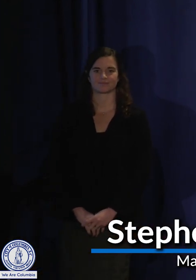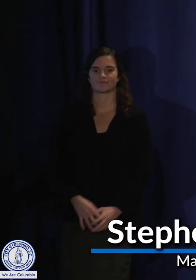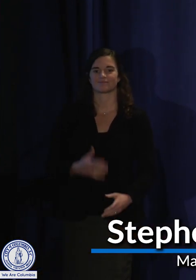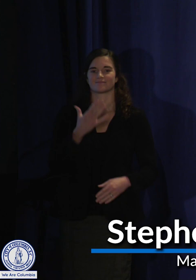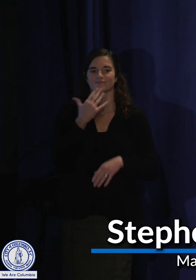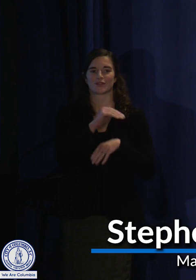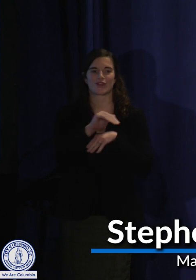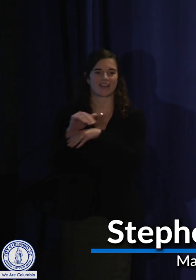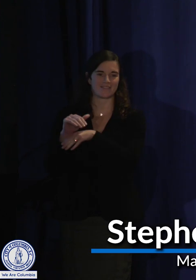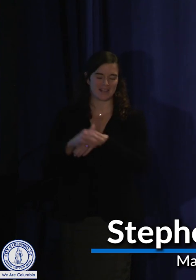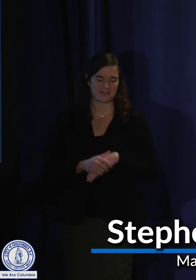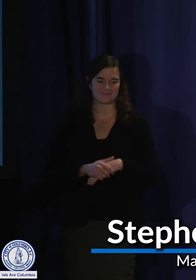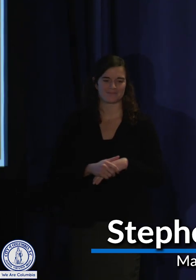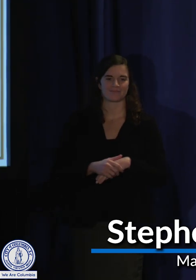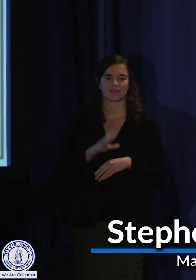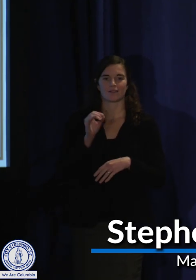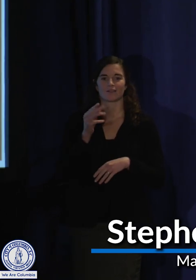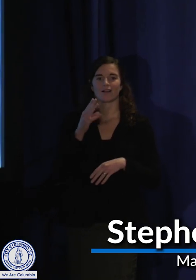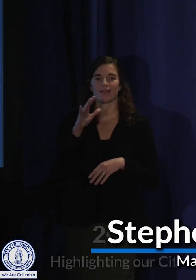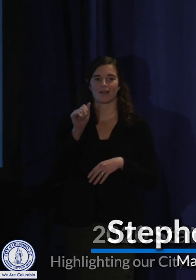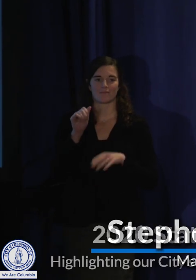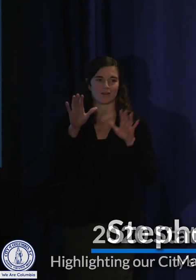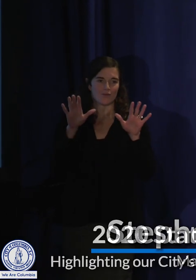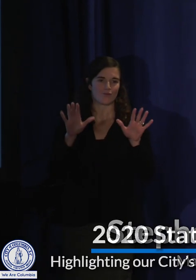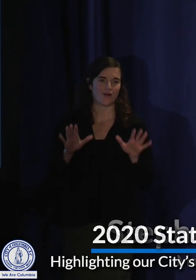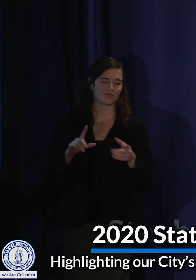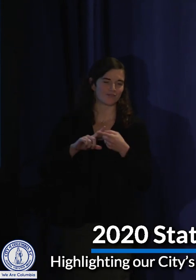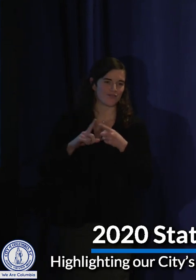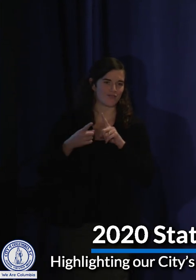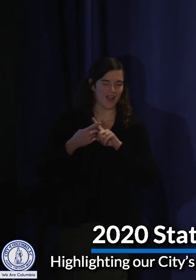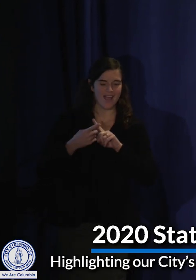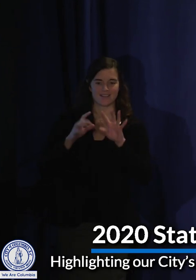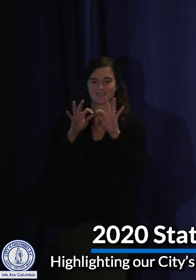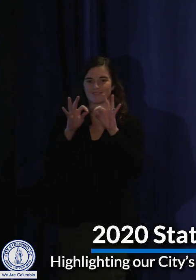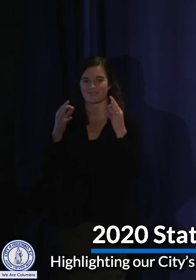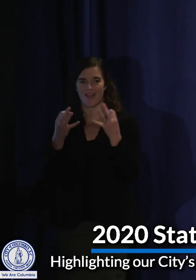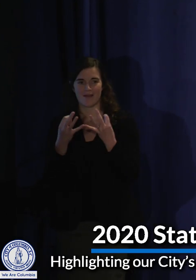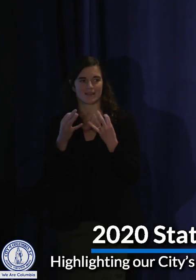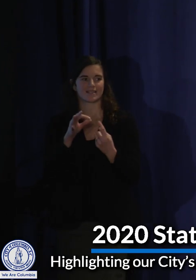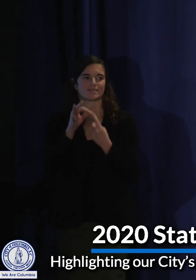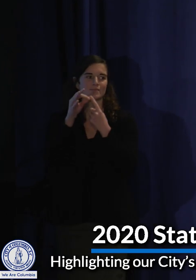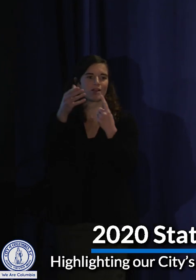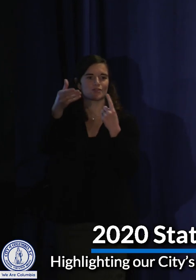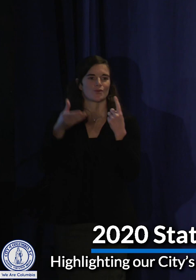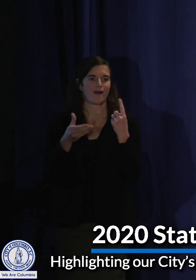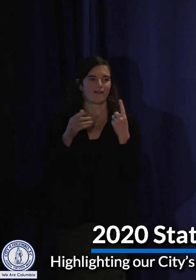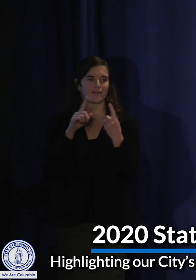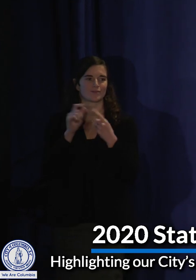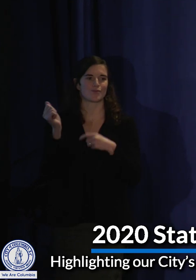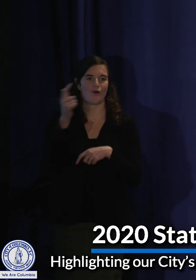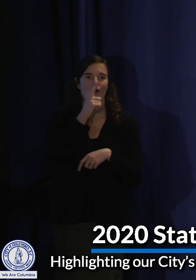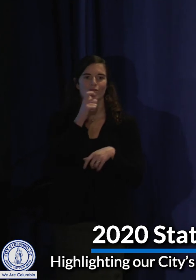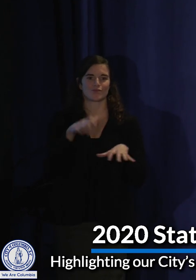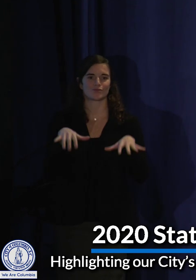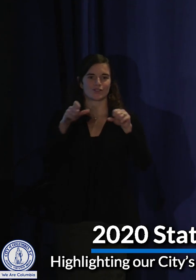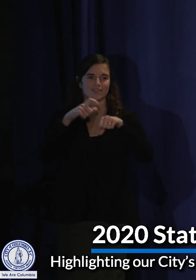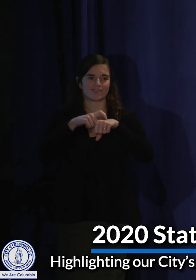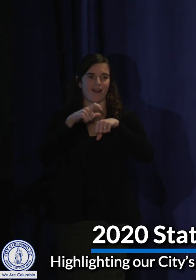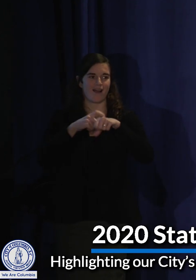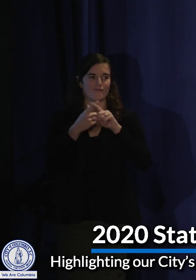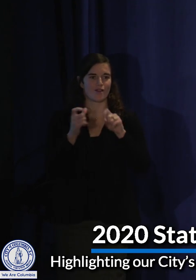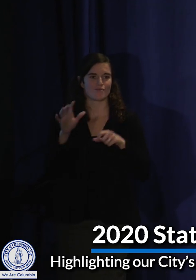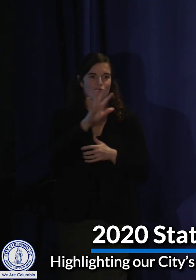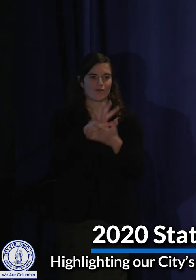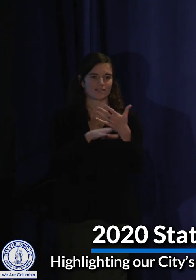Good evening, Columbia. Good evening to our wonderful friends and family. A special welcome to all of you who took time out of your schedules